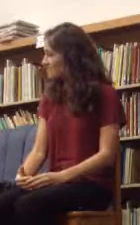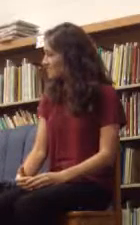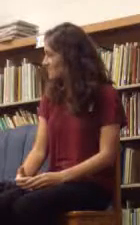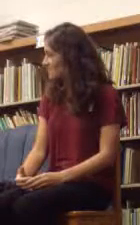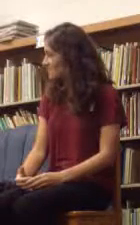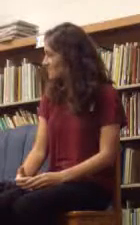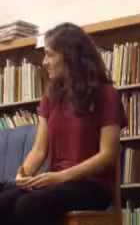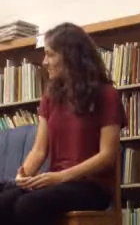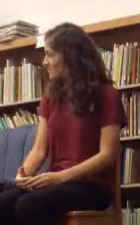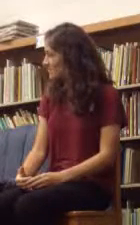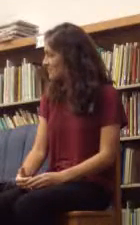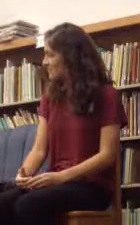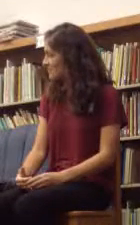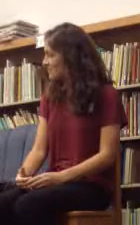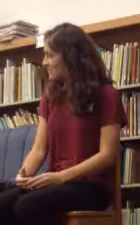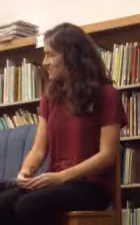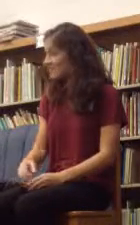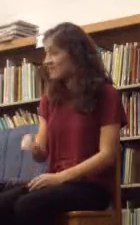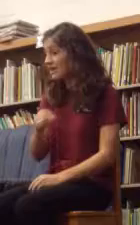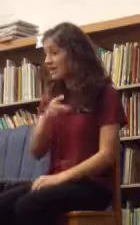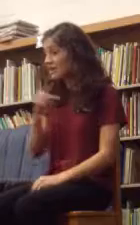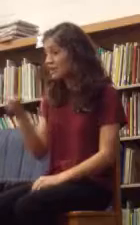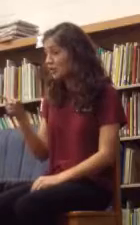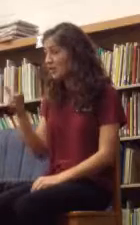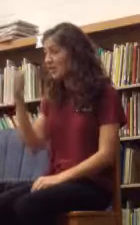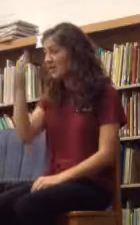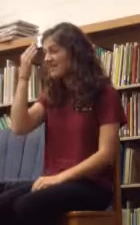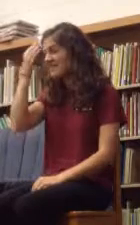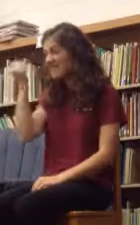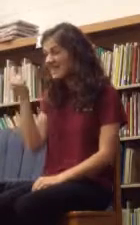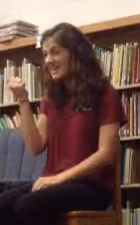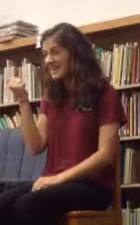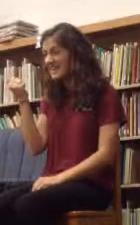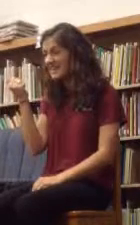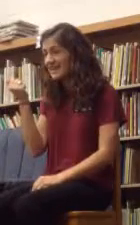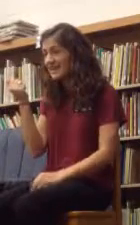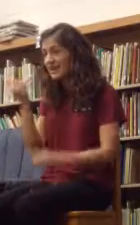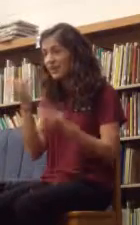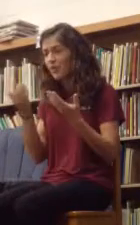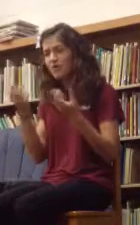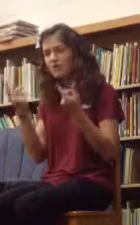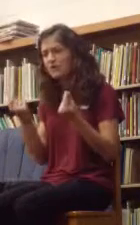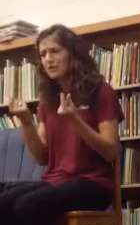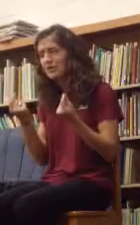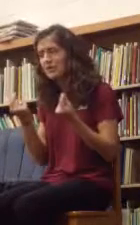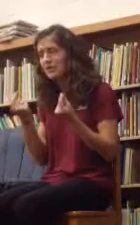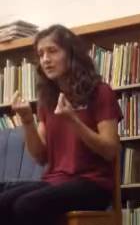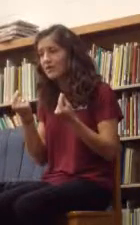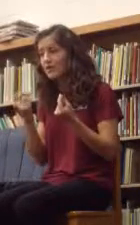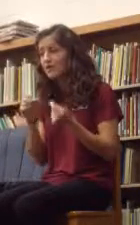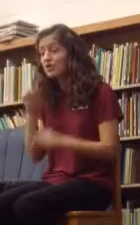You are forgetting the important thing you are supposed to do before you ask a question.